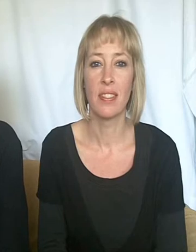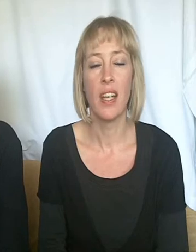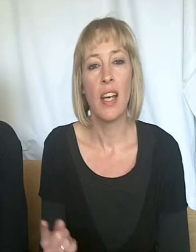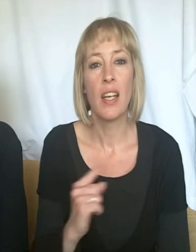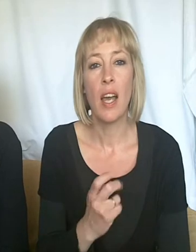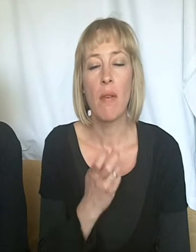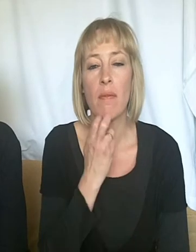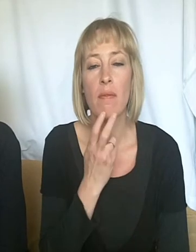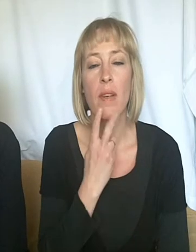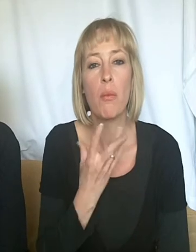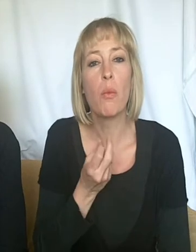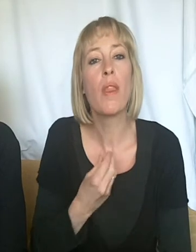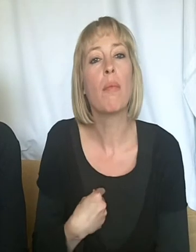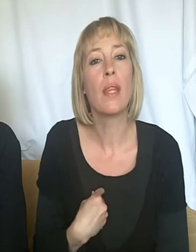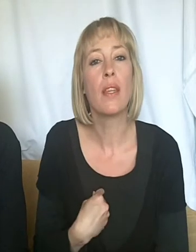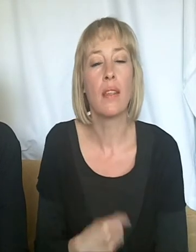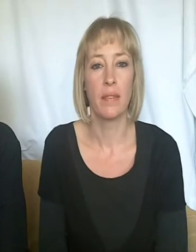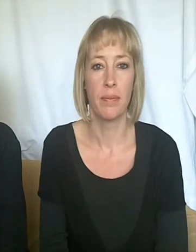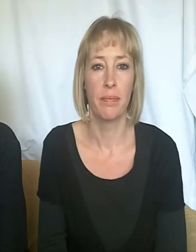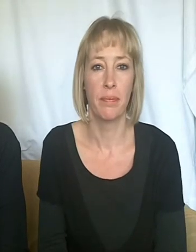Come vape with me.